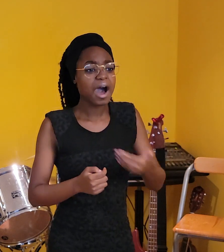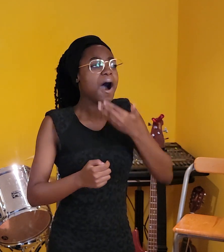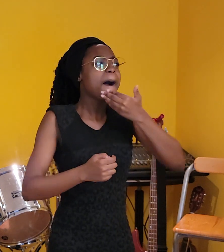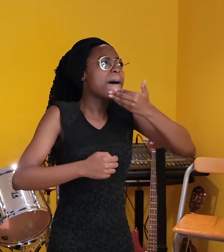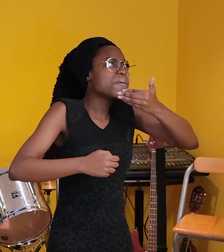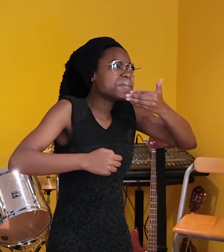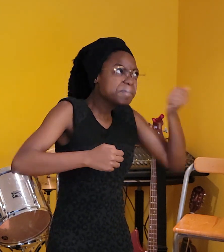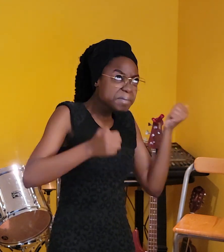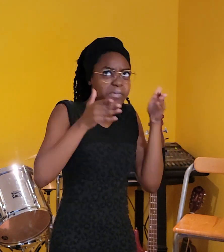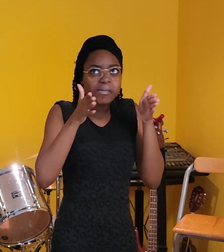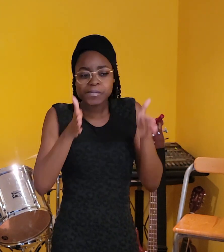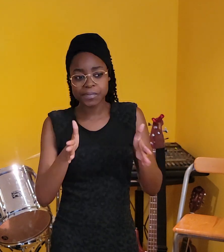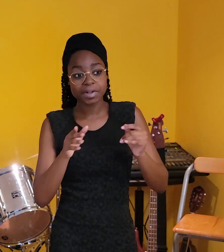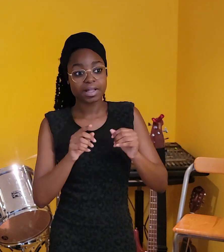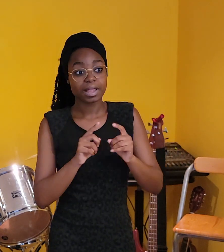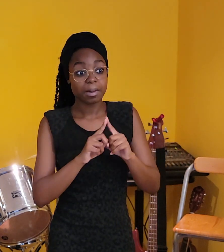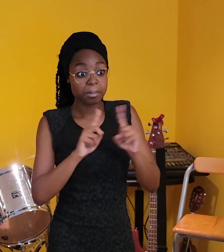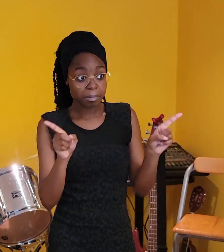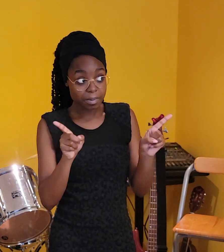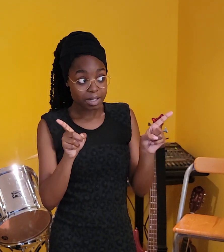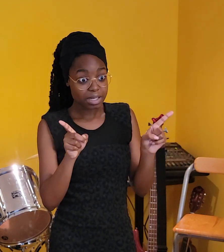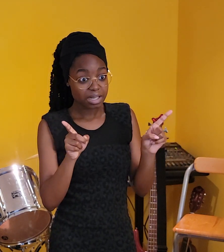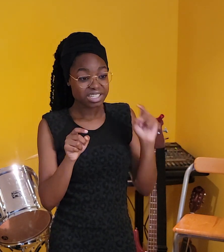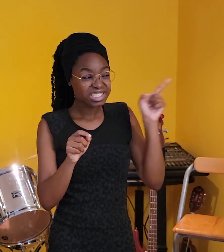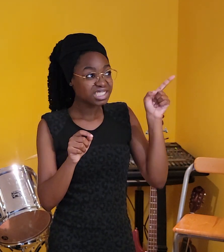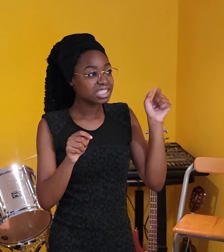being. No, you know.